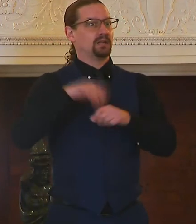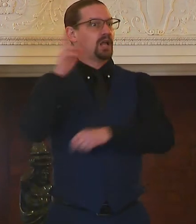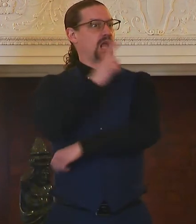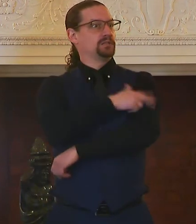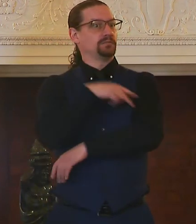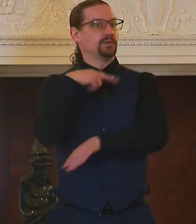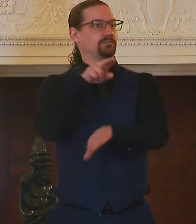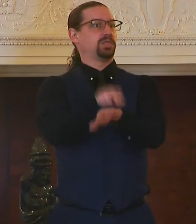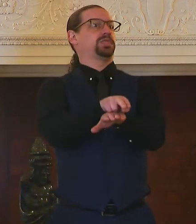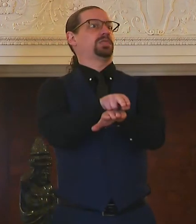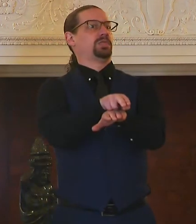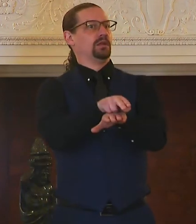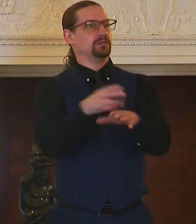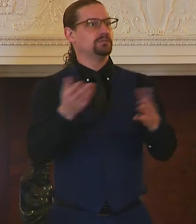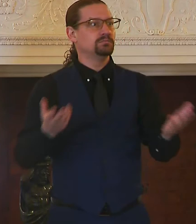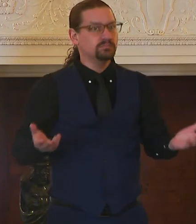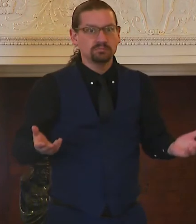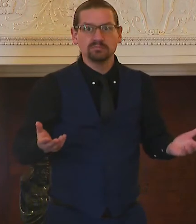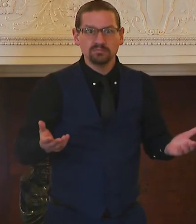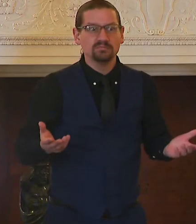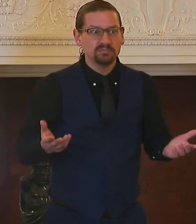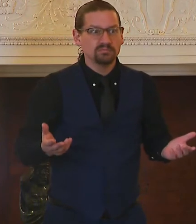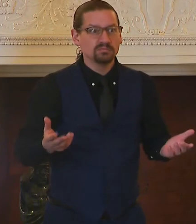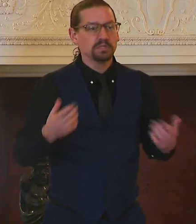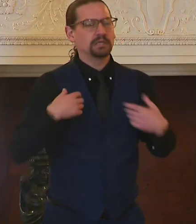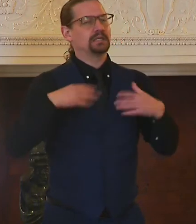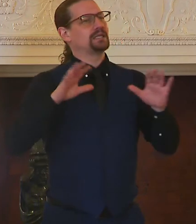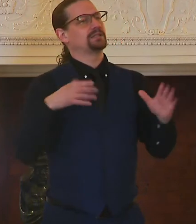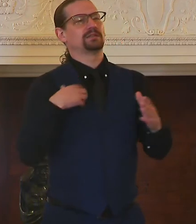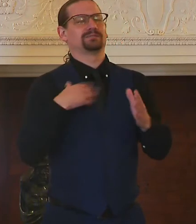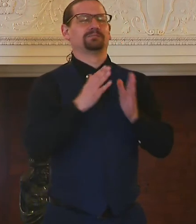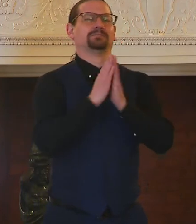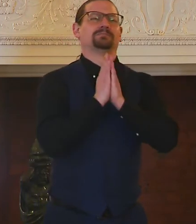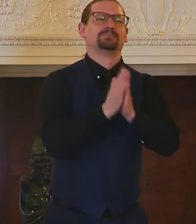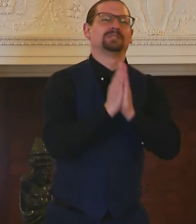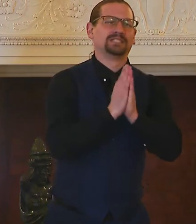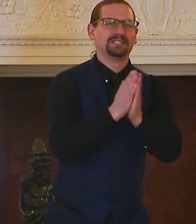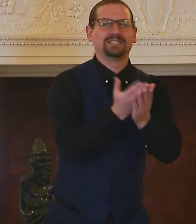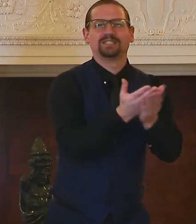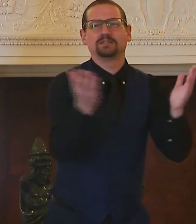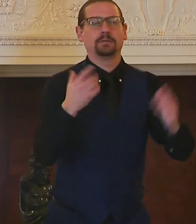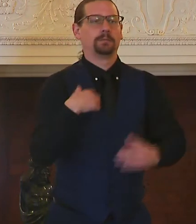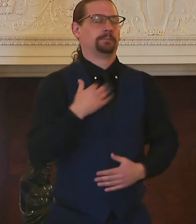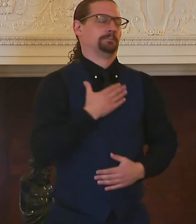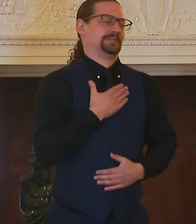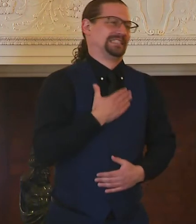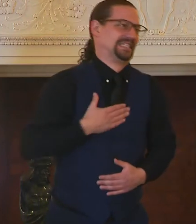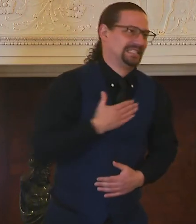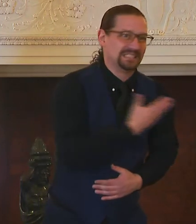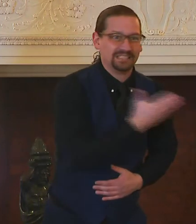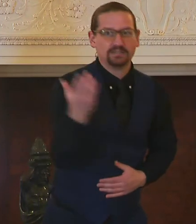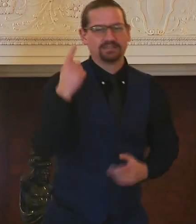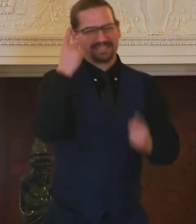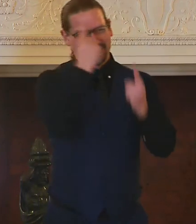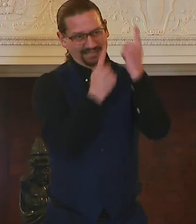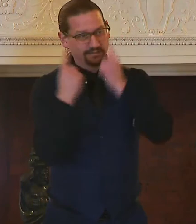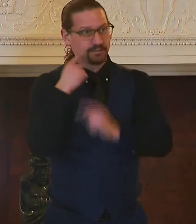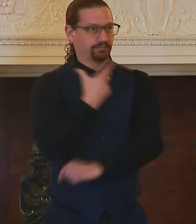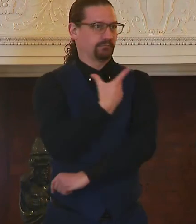again, I'm gonna ask you, I'm gonna plead with you to please get your vaccine and your booster. Por